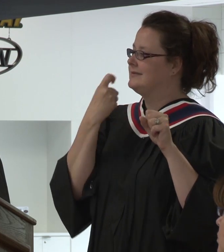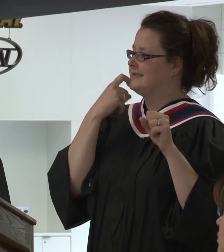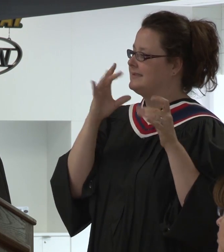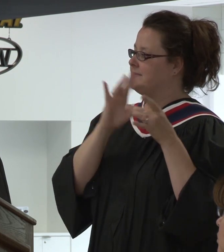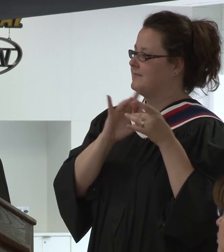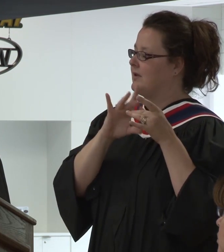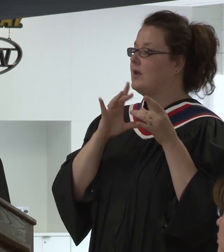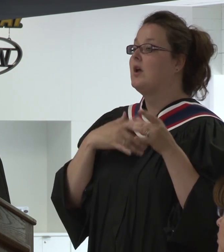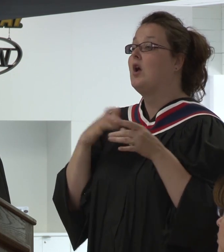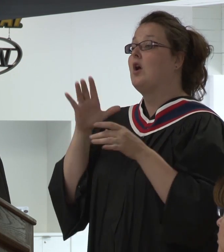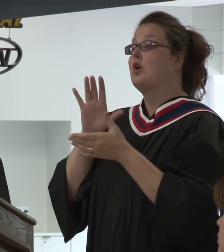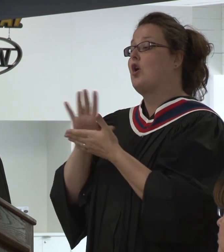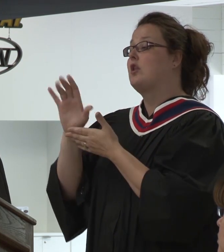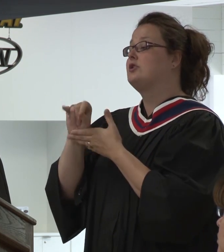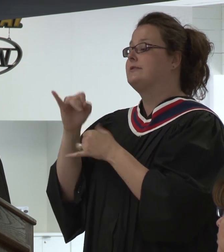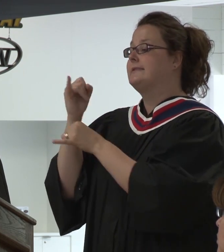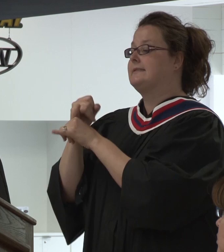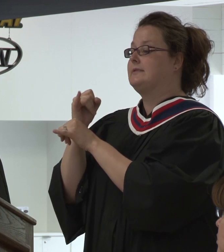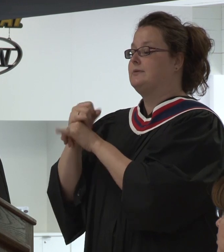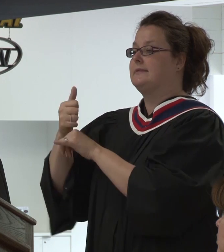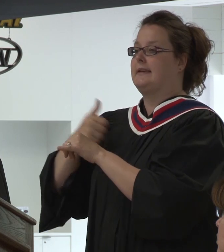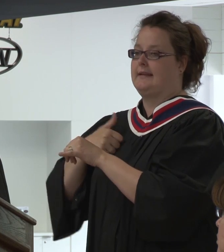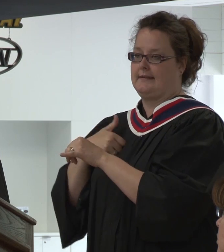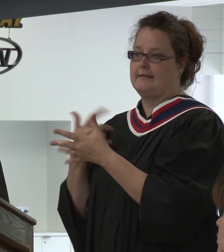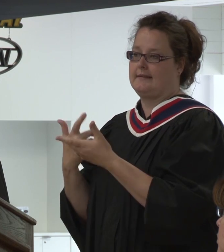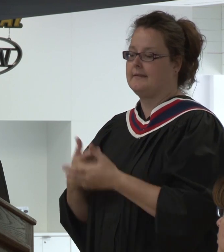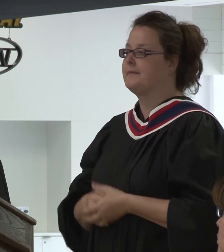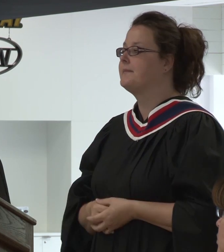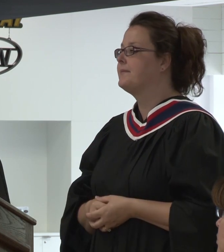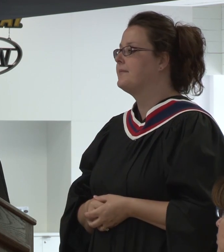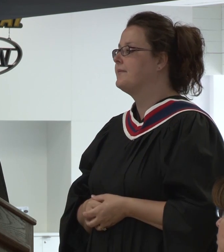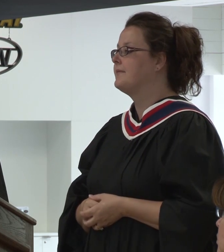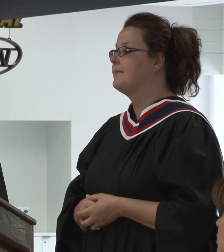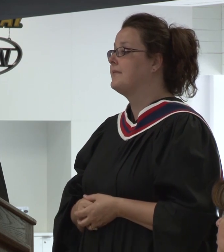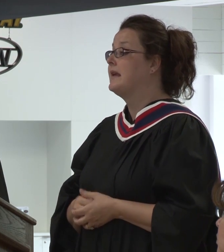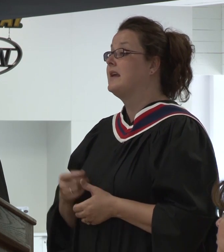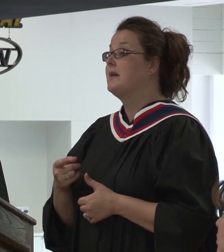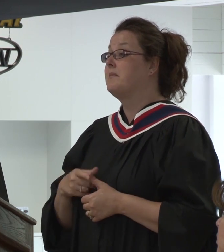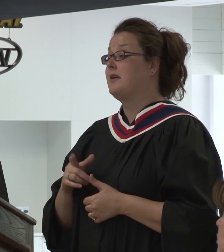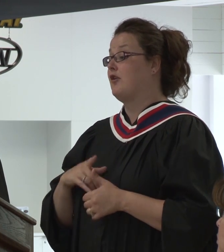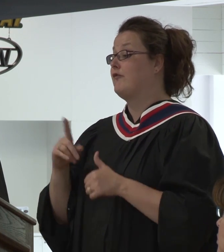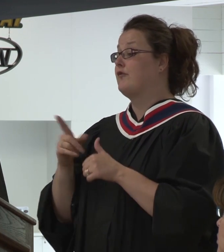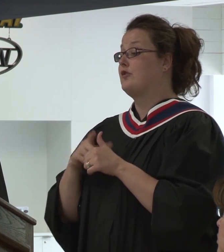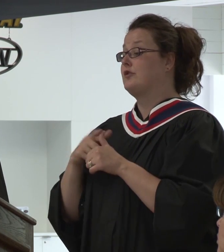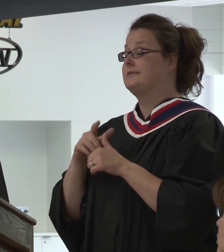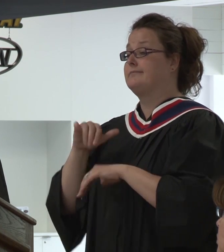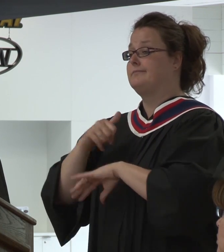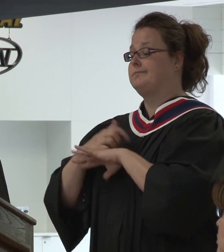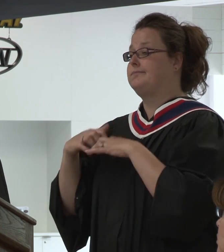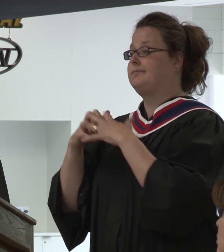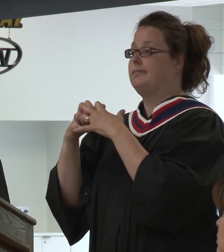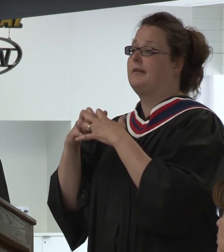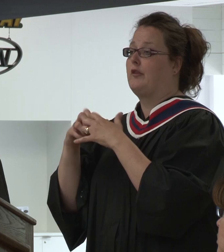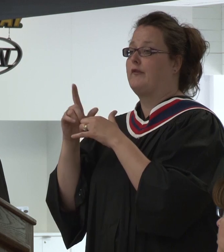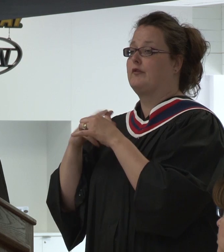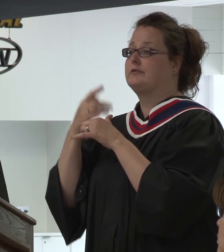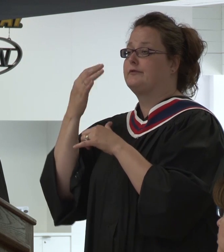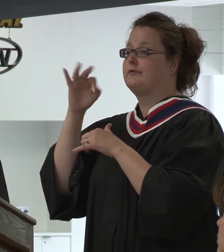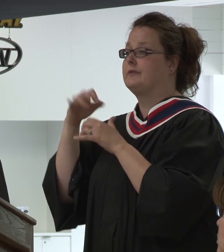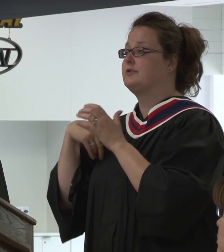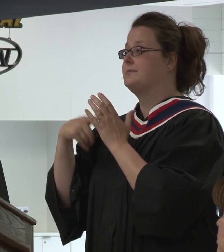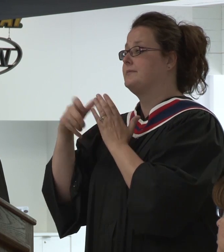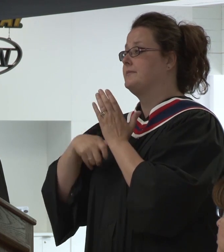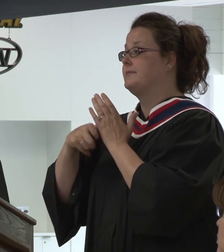the Colleges and Institutes Canada, or the first founding editor of the first French magazine